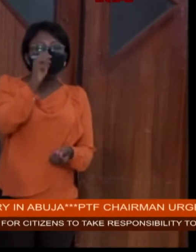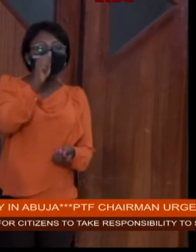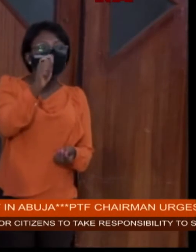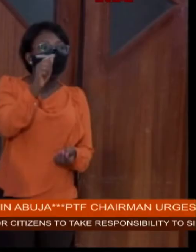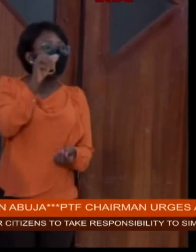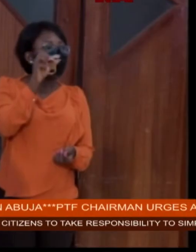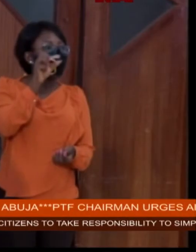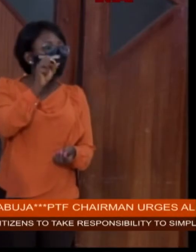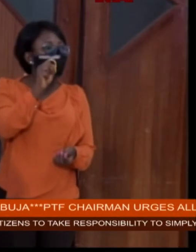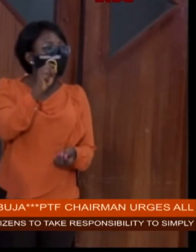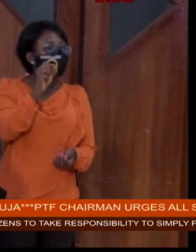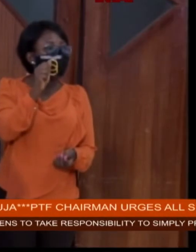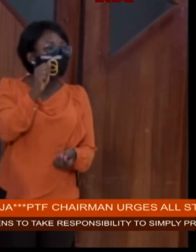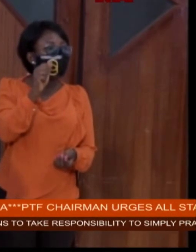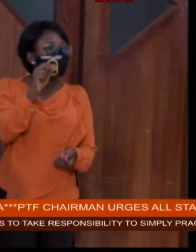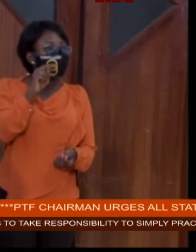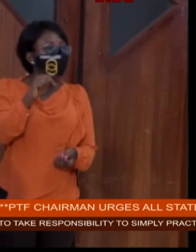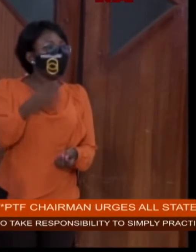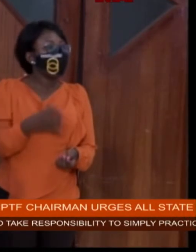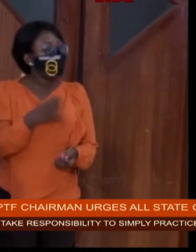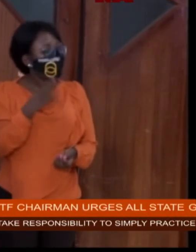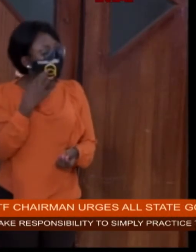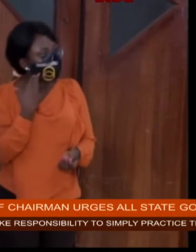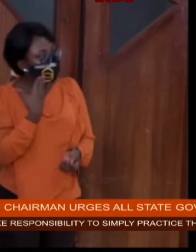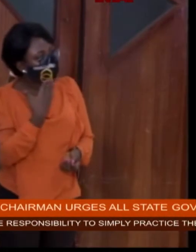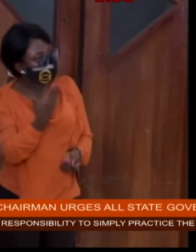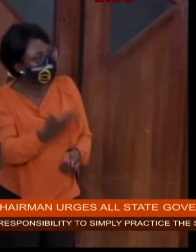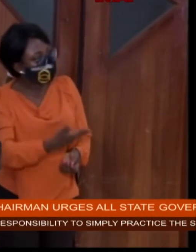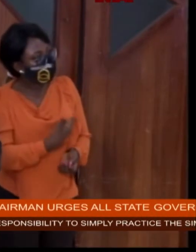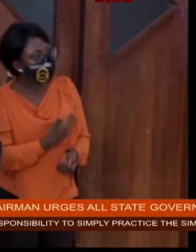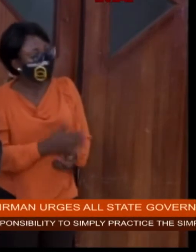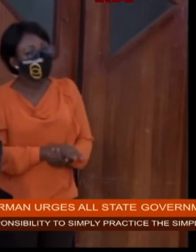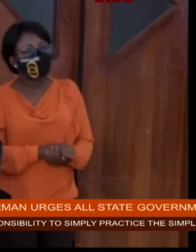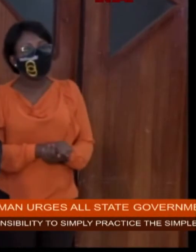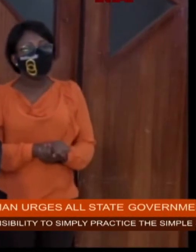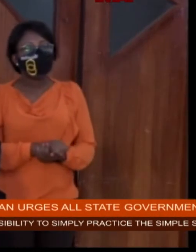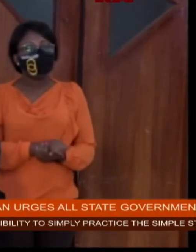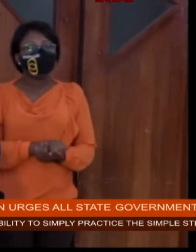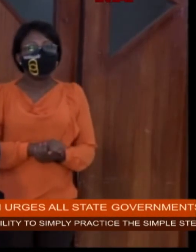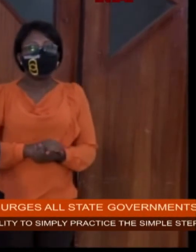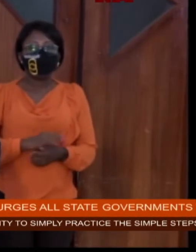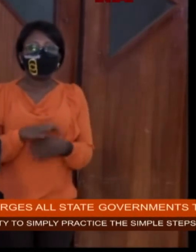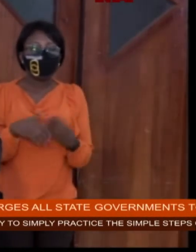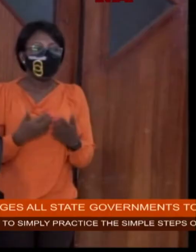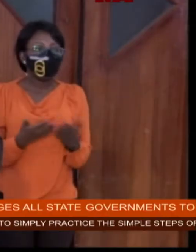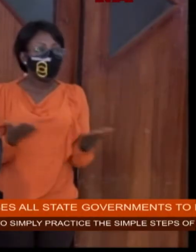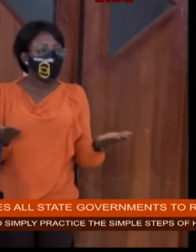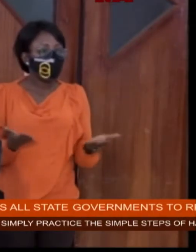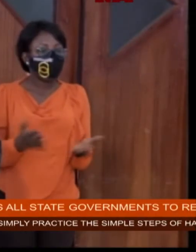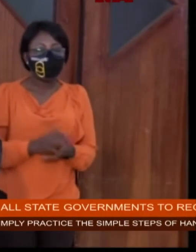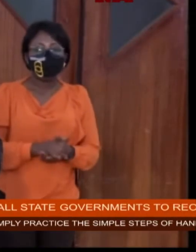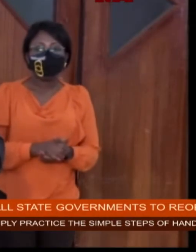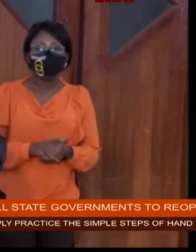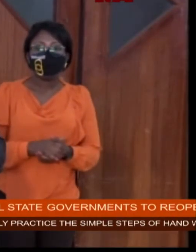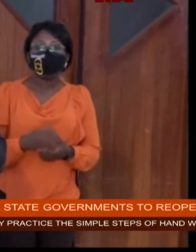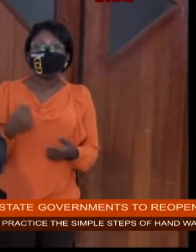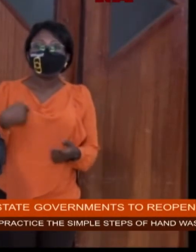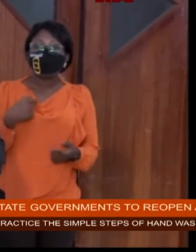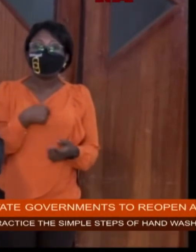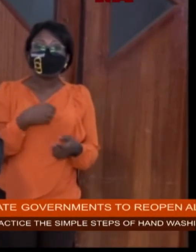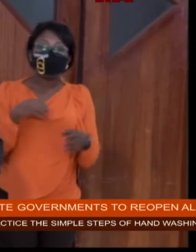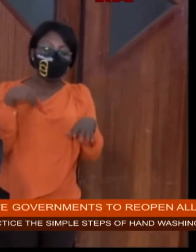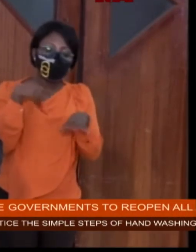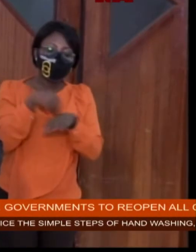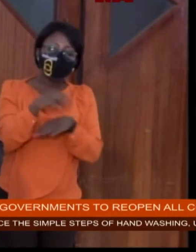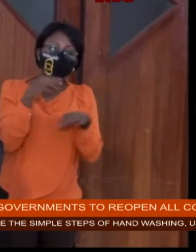Incident Manager on the PTF in the Office of the National Coordinator. They were all here with us. Well, we want to drive